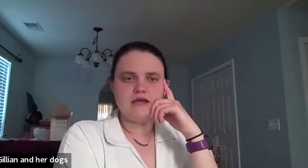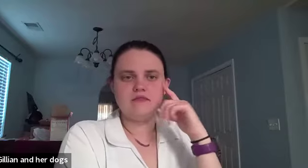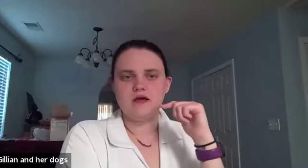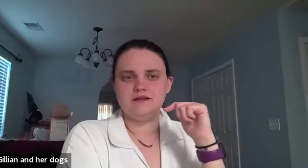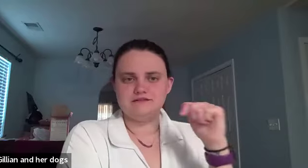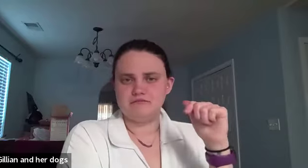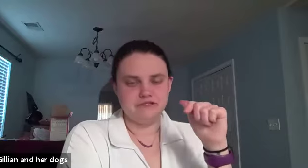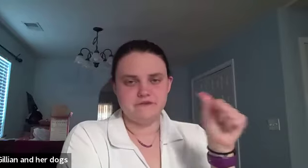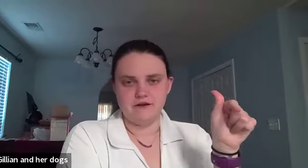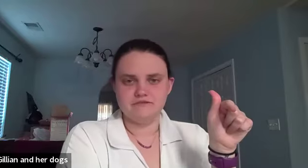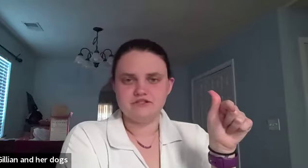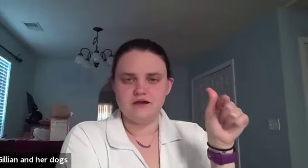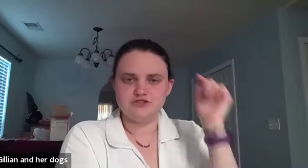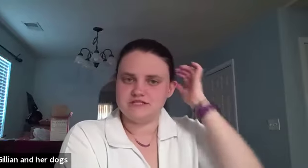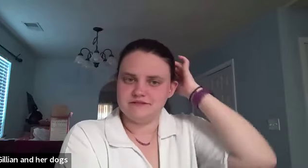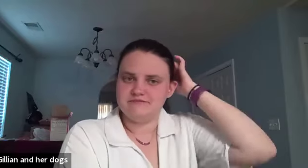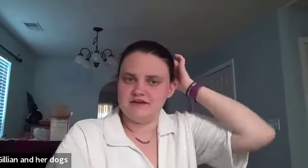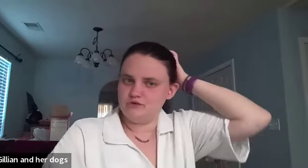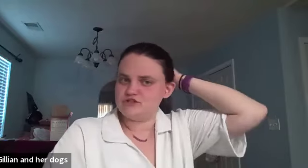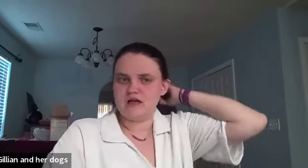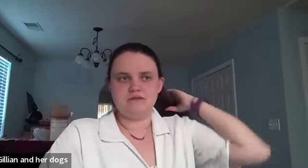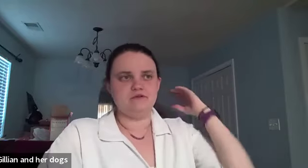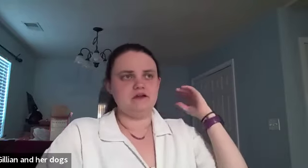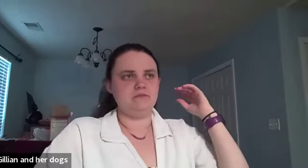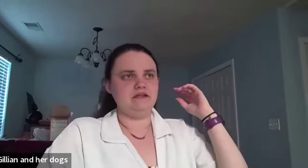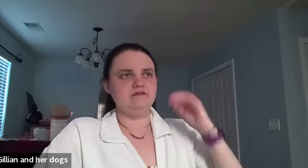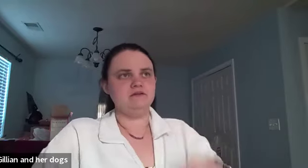way that's fair. Trust me. There's a lot of people that'll be